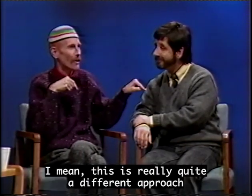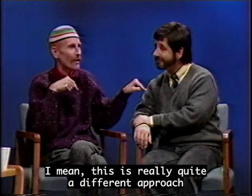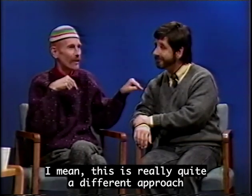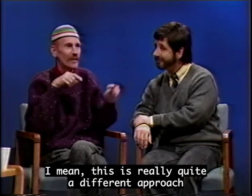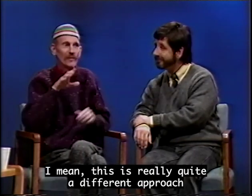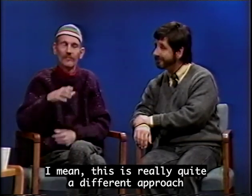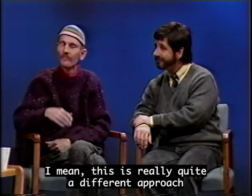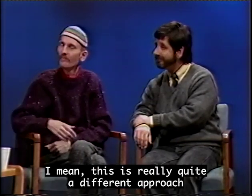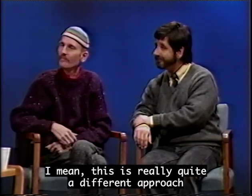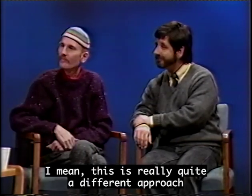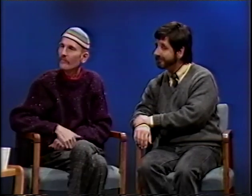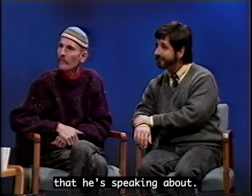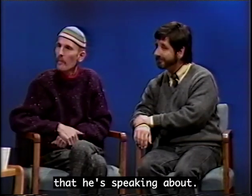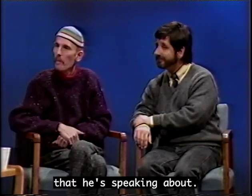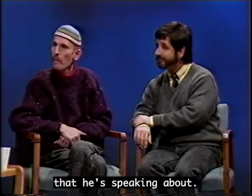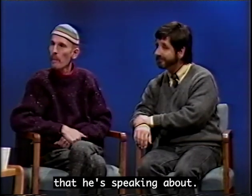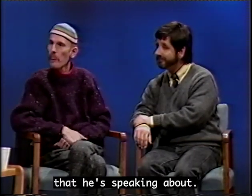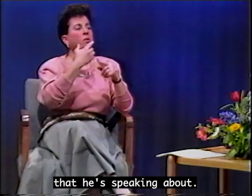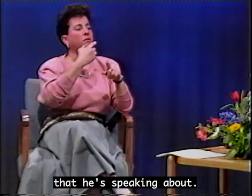this is really quite a different approach that he's speaking about.